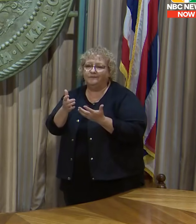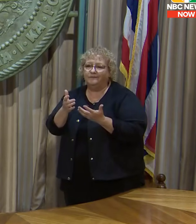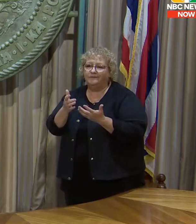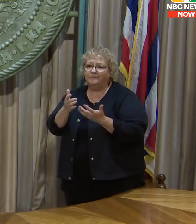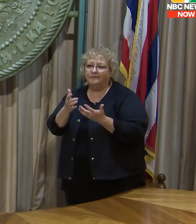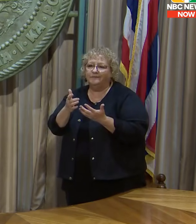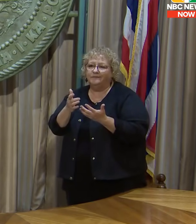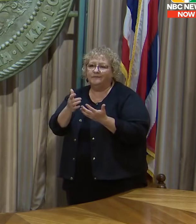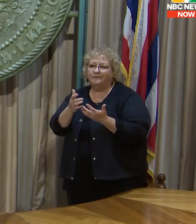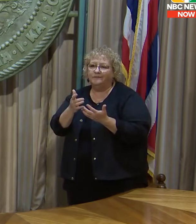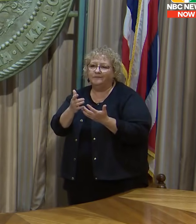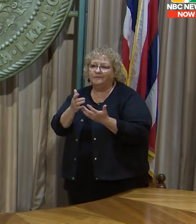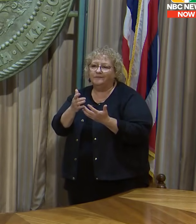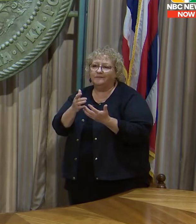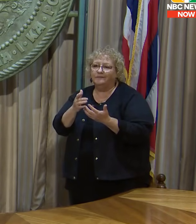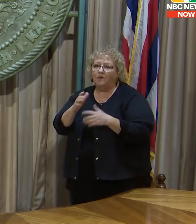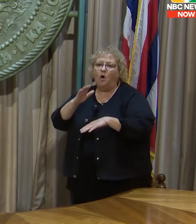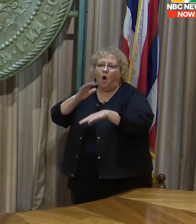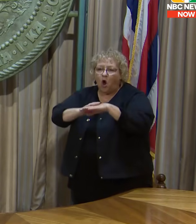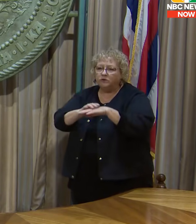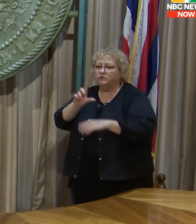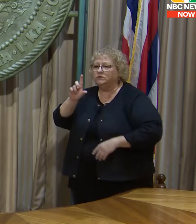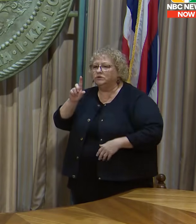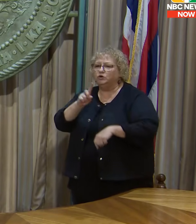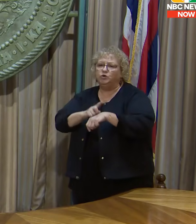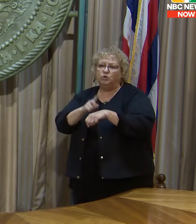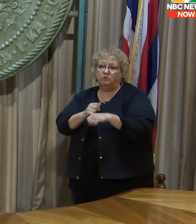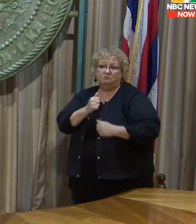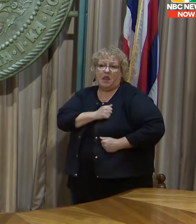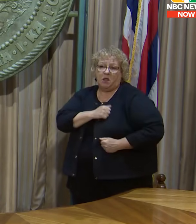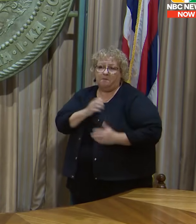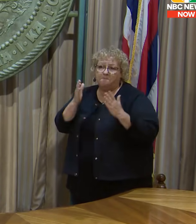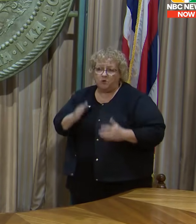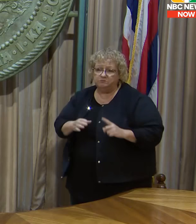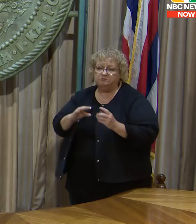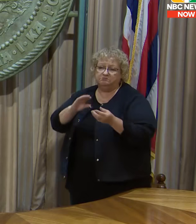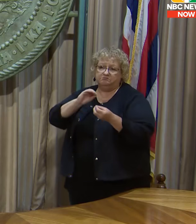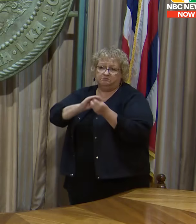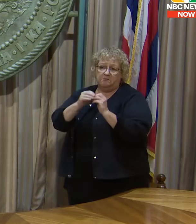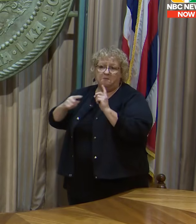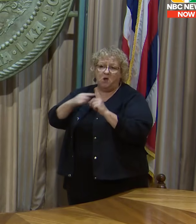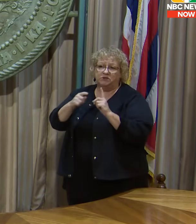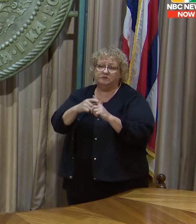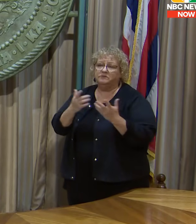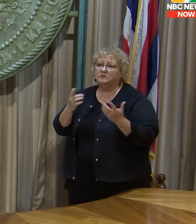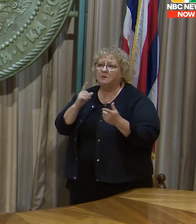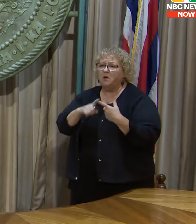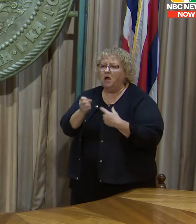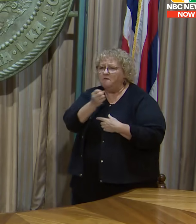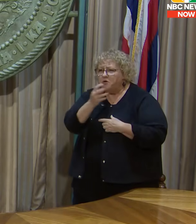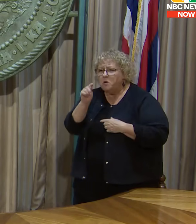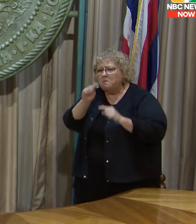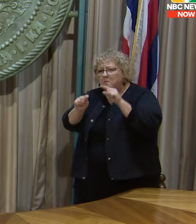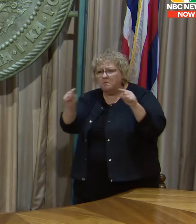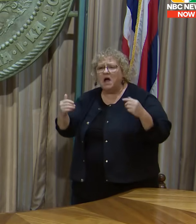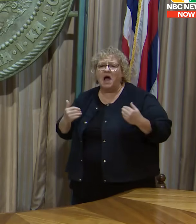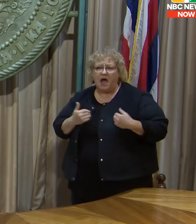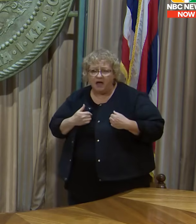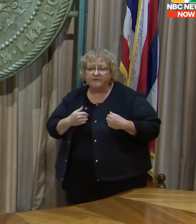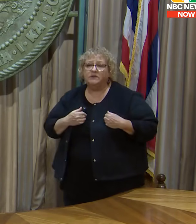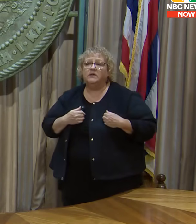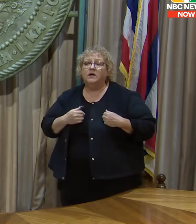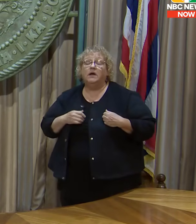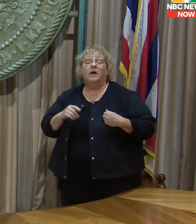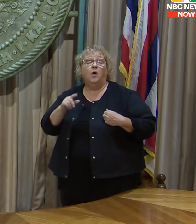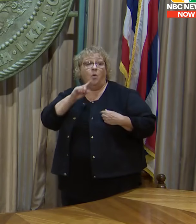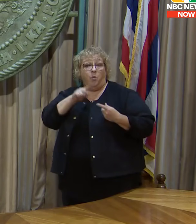among DOD personnel, but we're seeing a few reports. They are being tracked